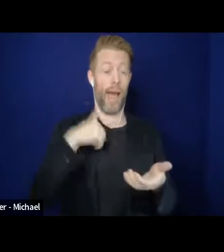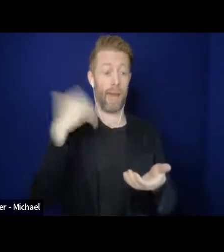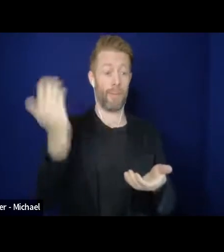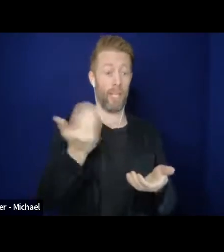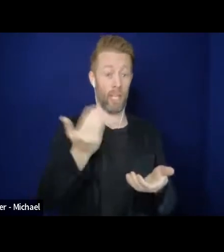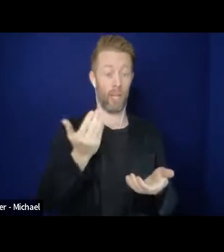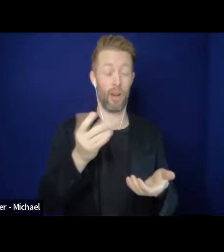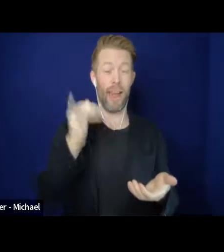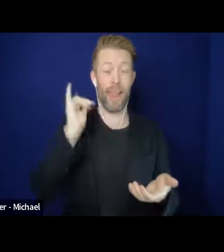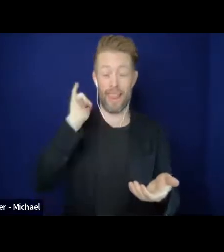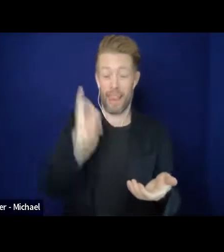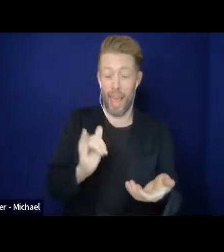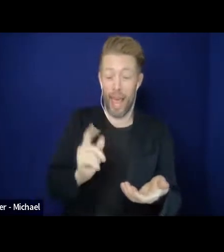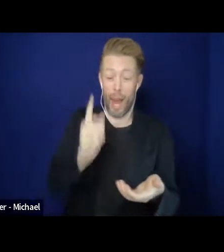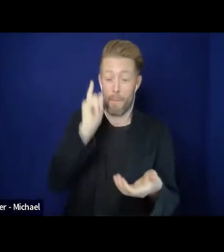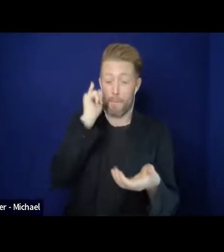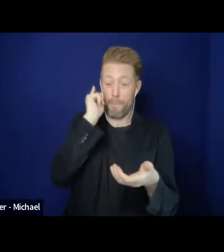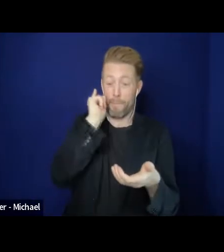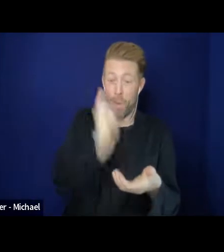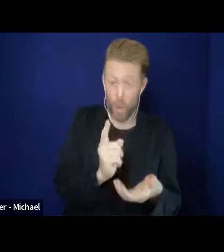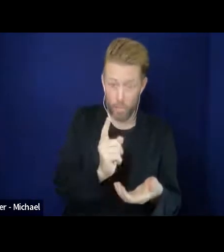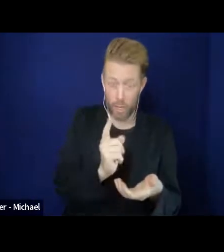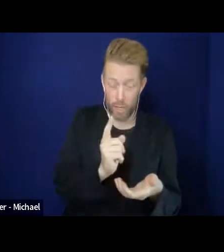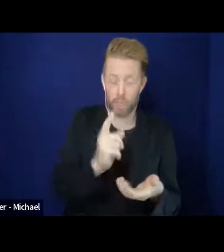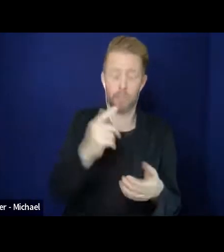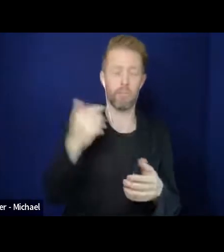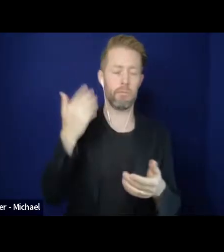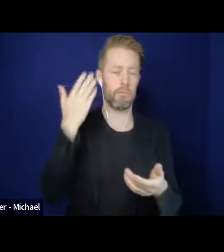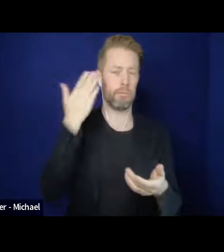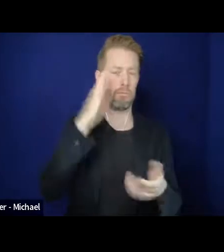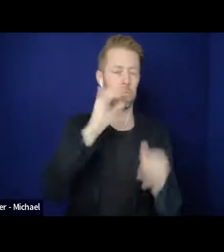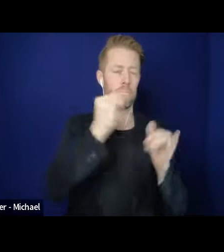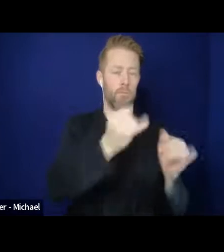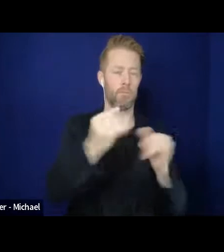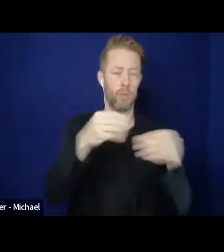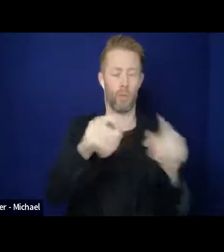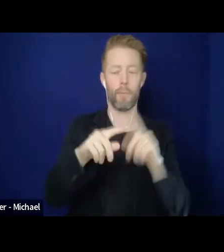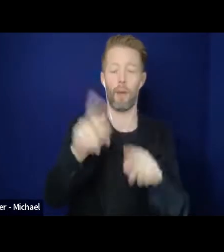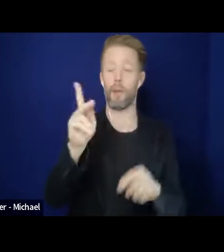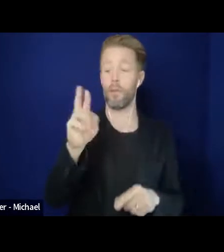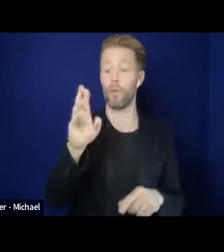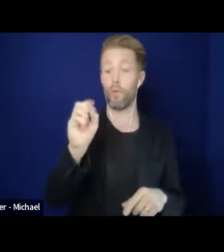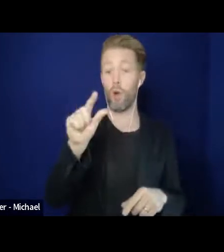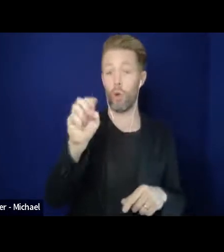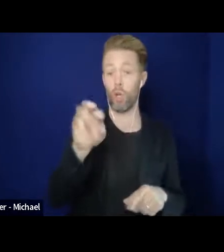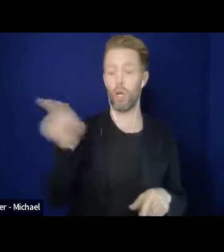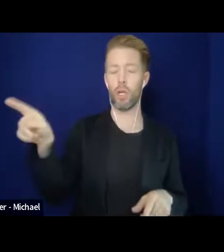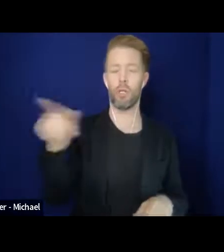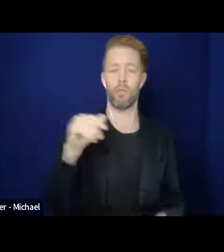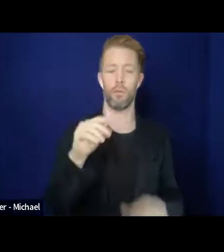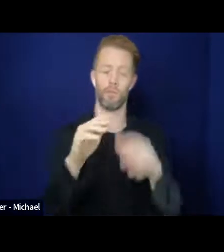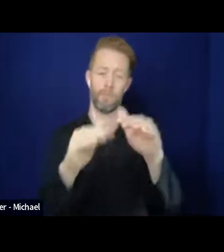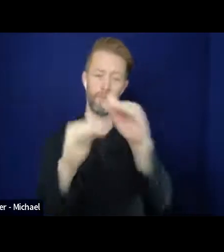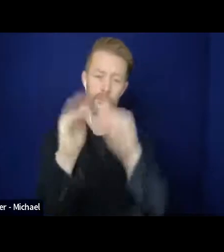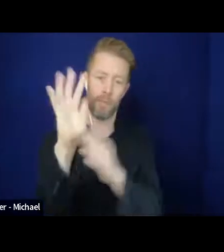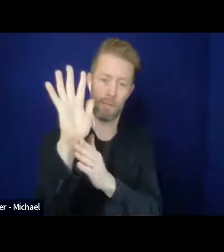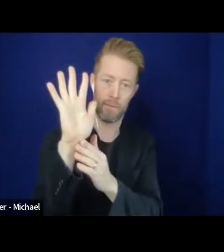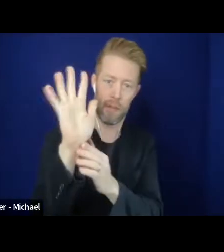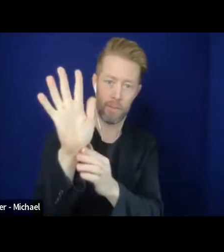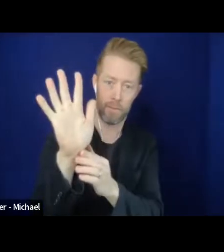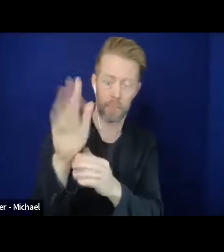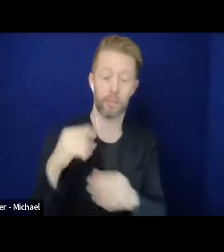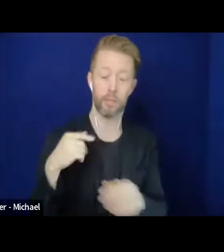that moment, depending on the store, I know for Kroger, it's from that moment, they have 5 minutes to gather all of